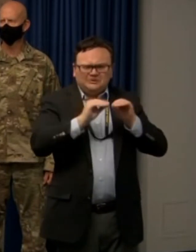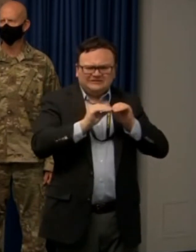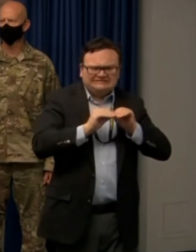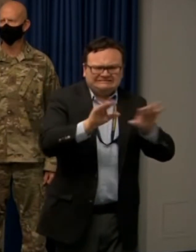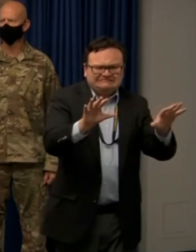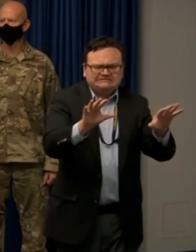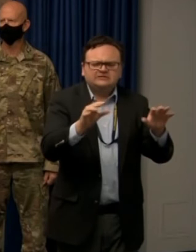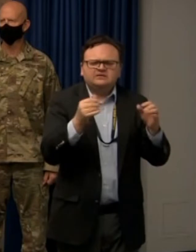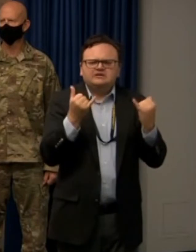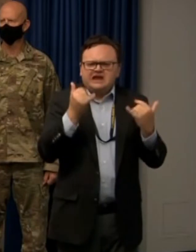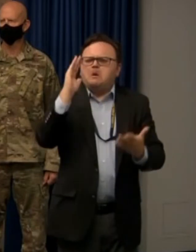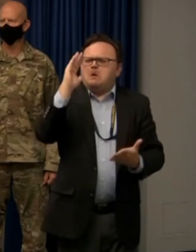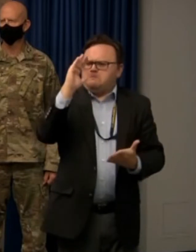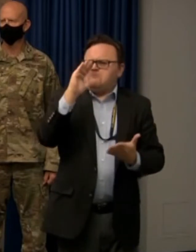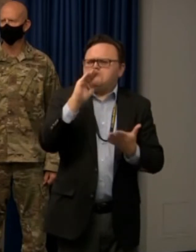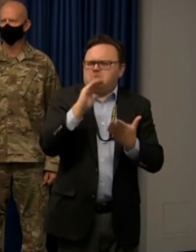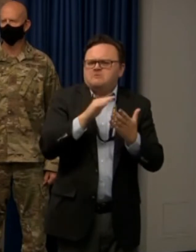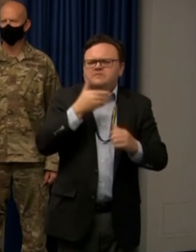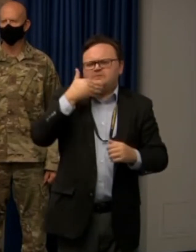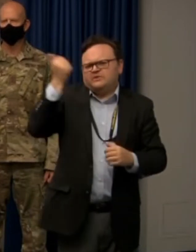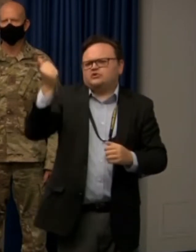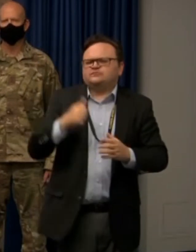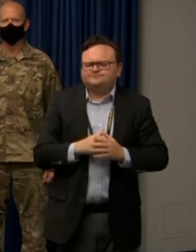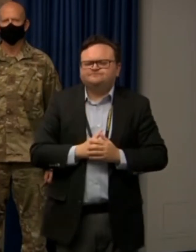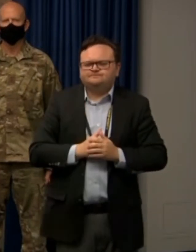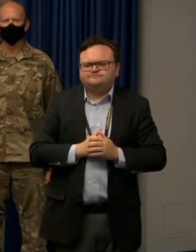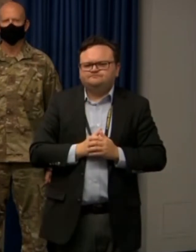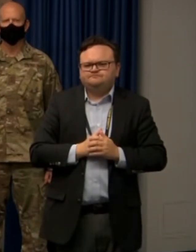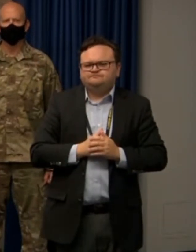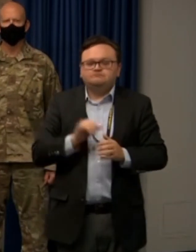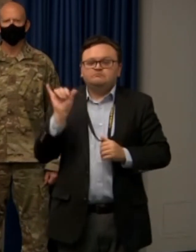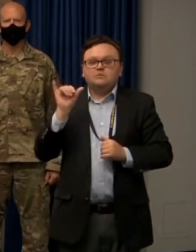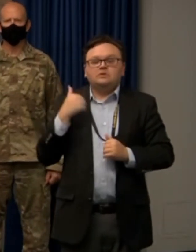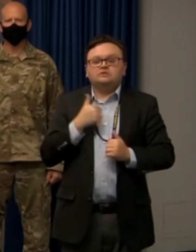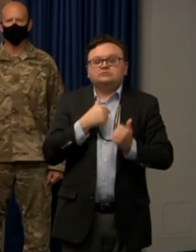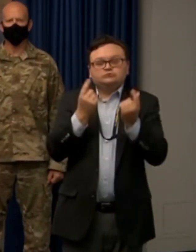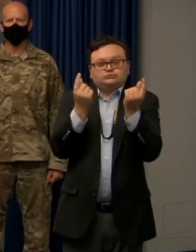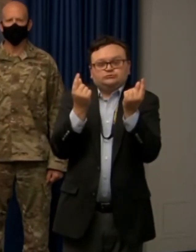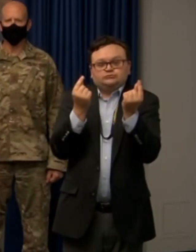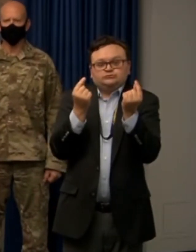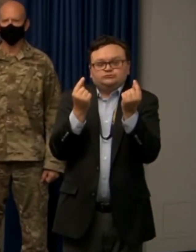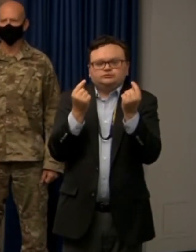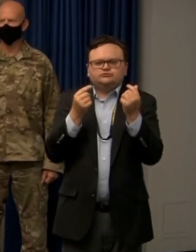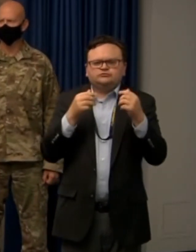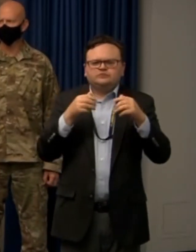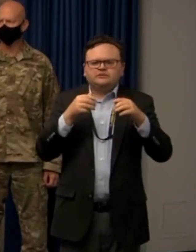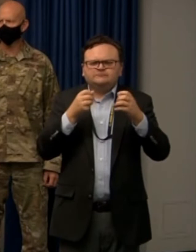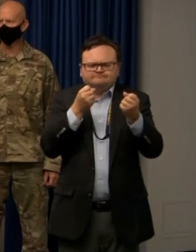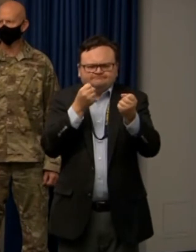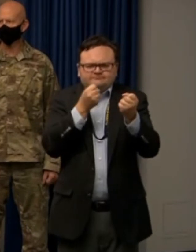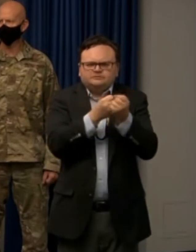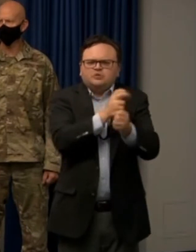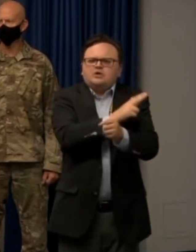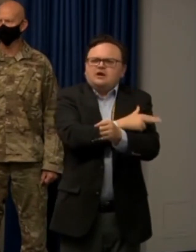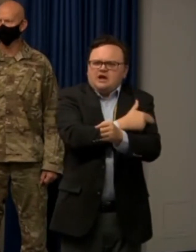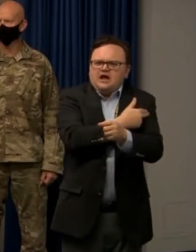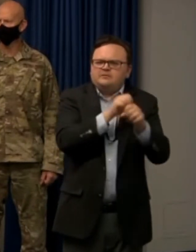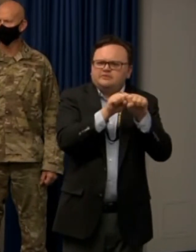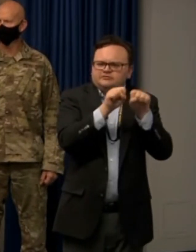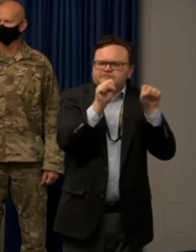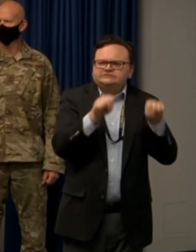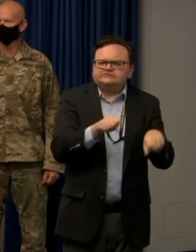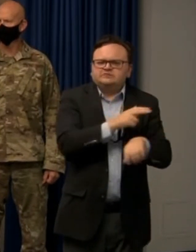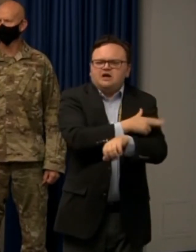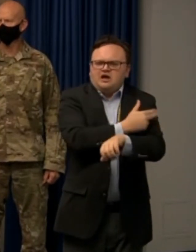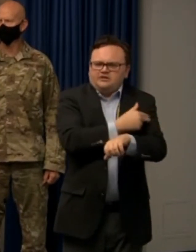think that that's trending well. And then what we've really been able to do is provide really crucial support for our hospital system during,